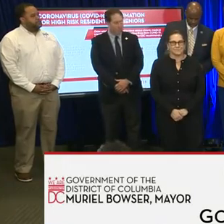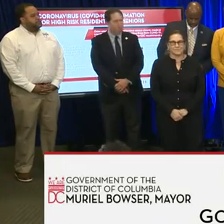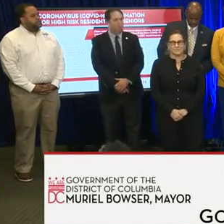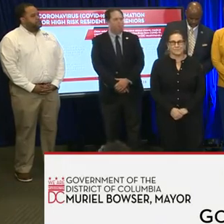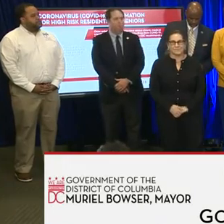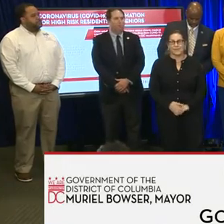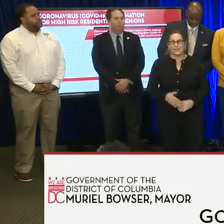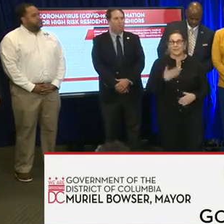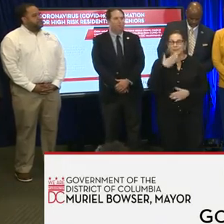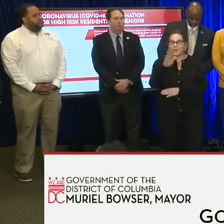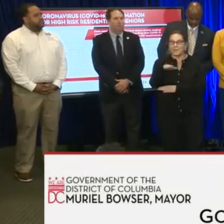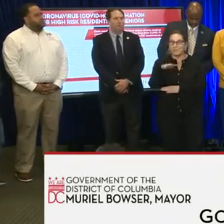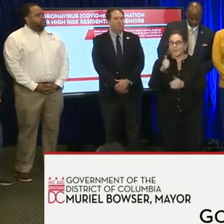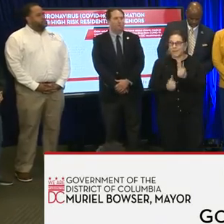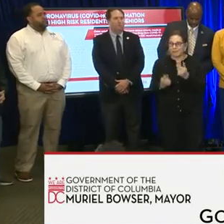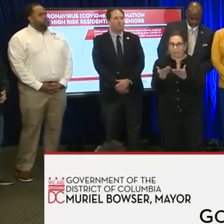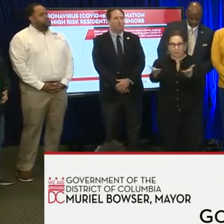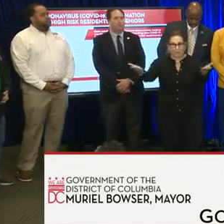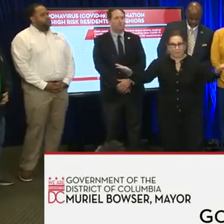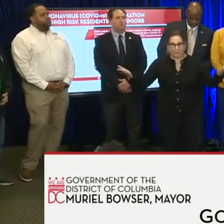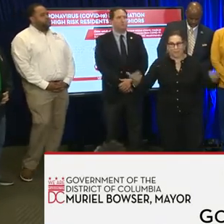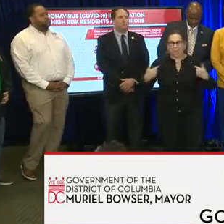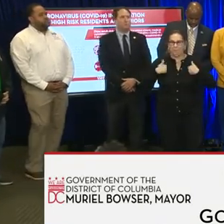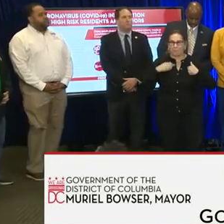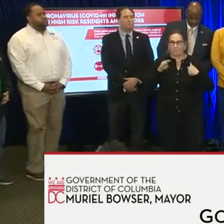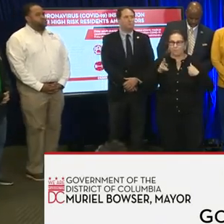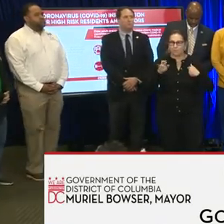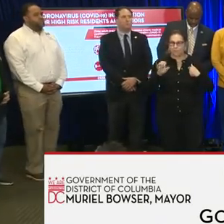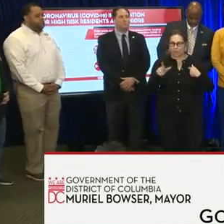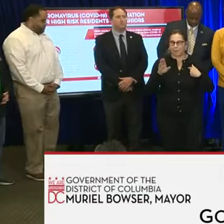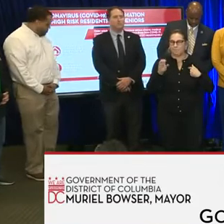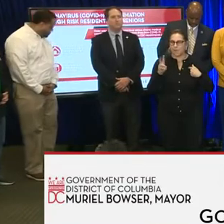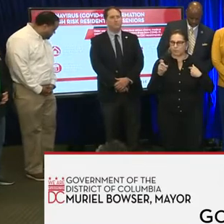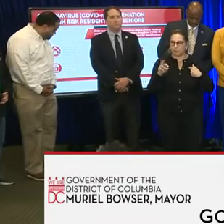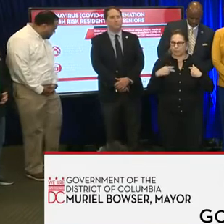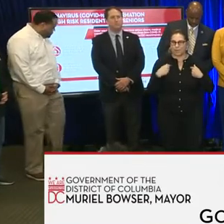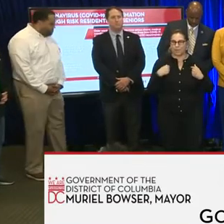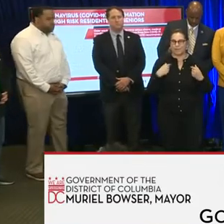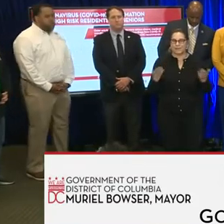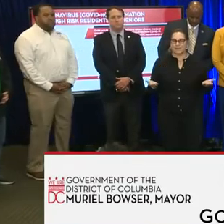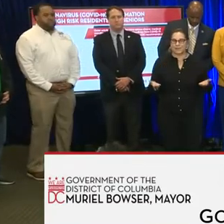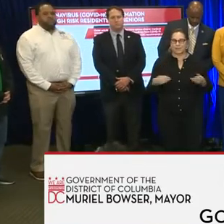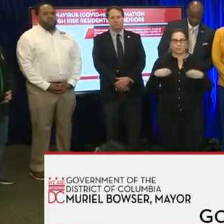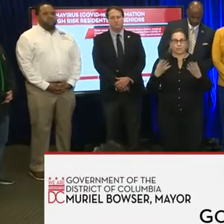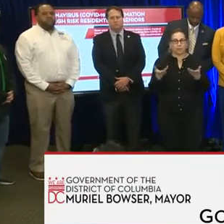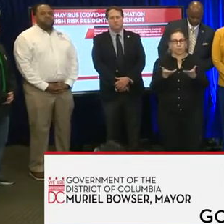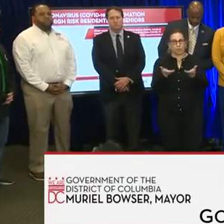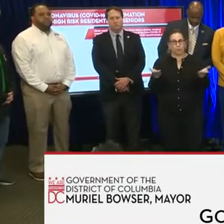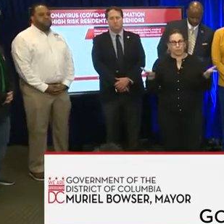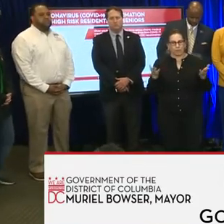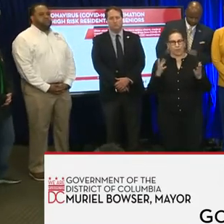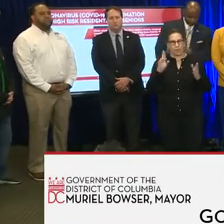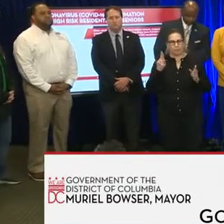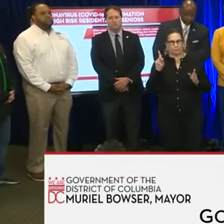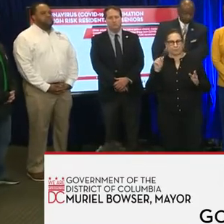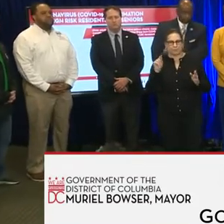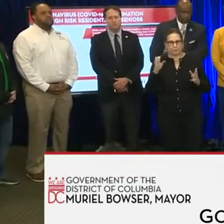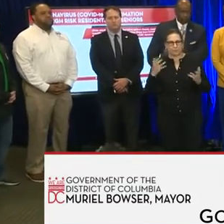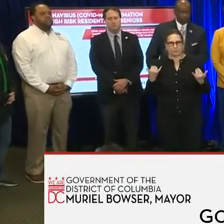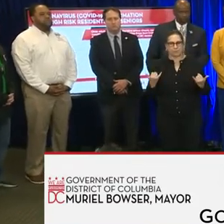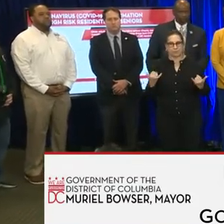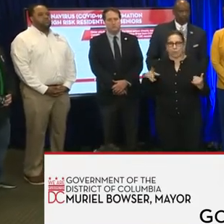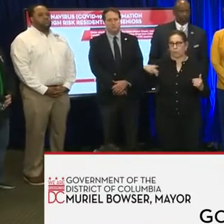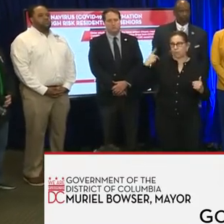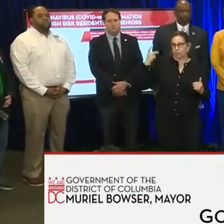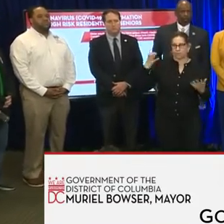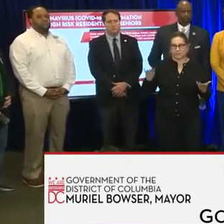Good afternoon, everybody. I'm Muriel Bowser. I am here to provide you an update on Washington,